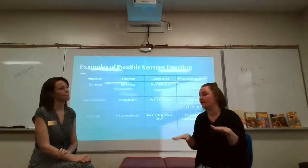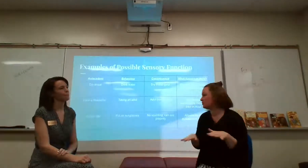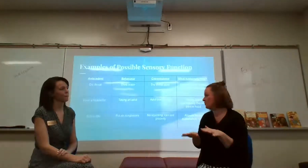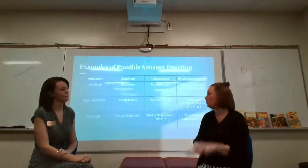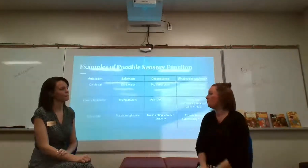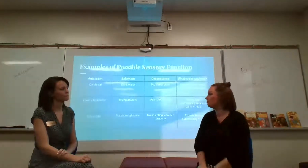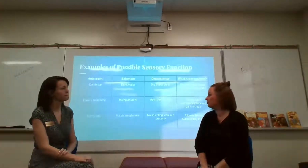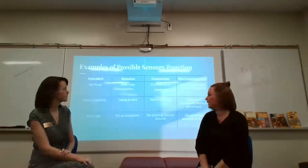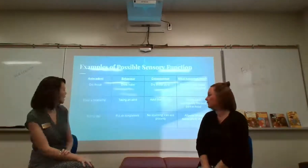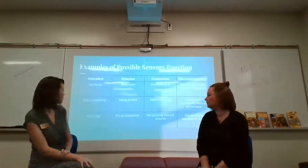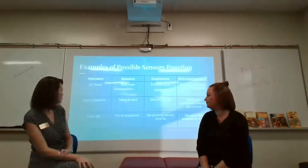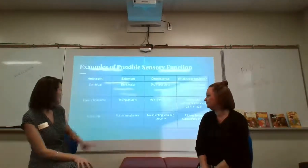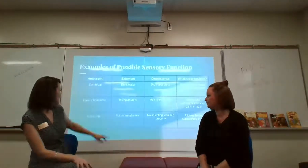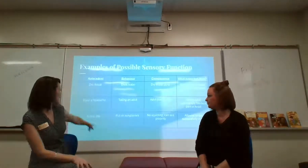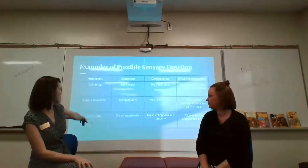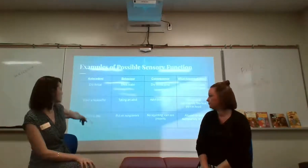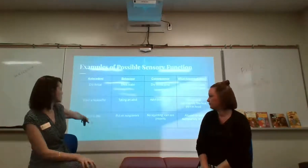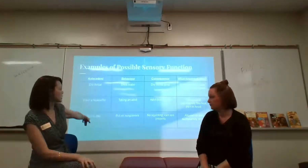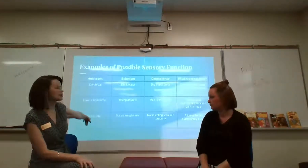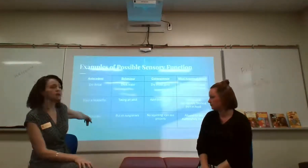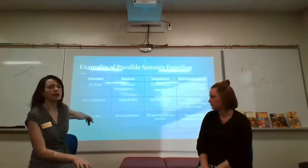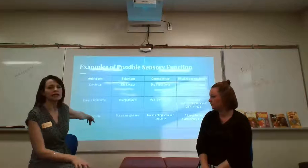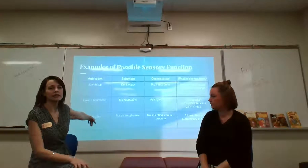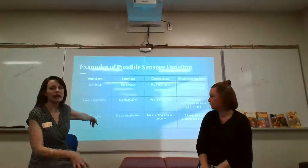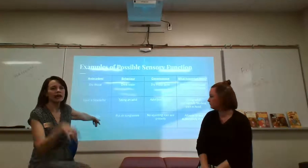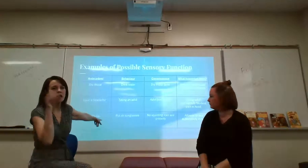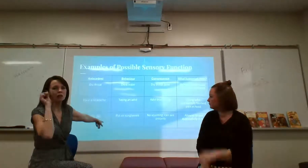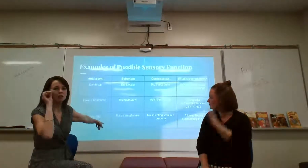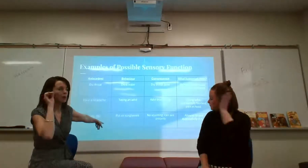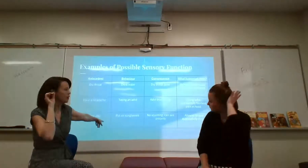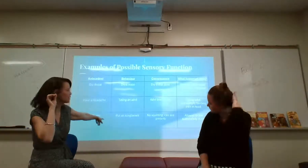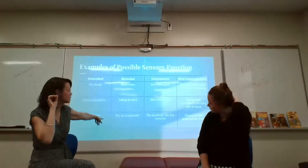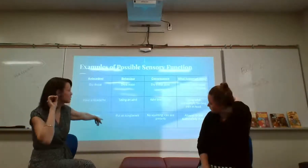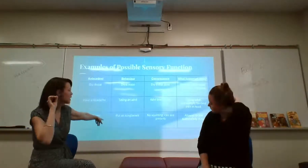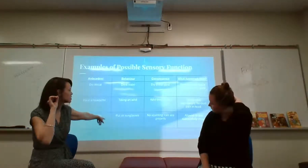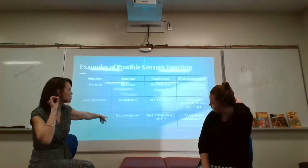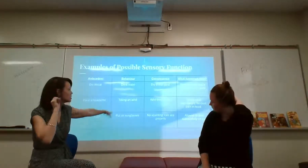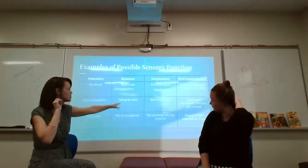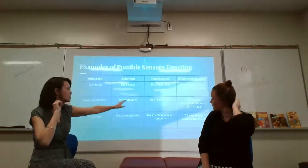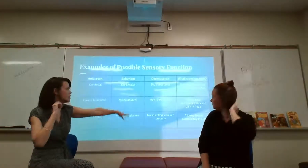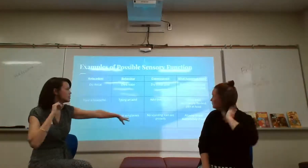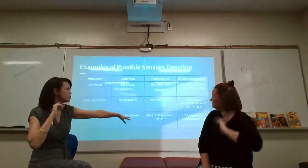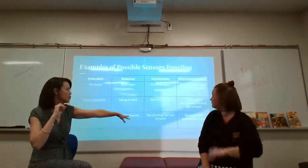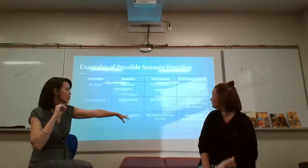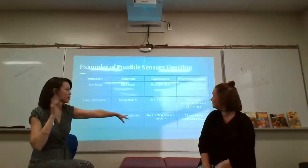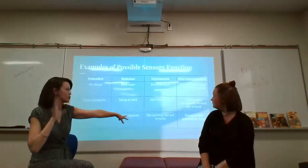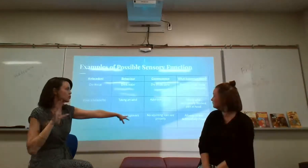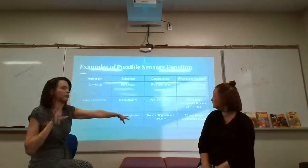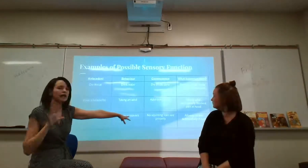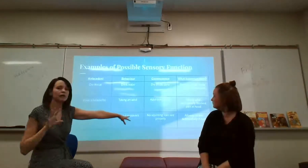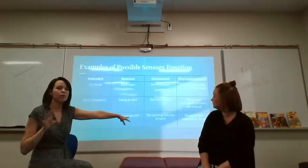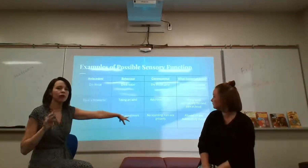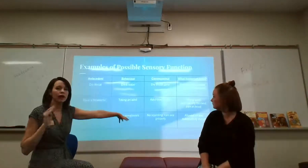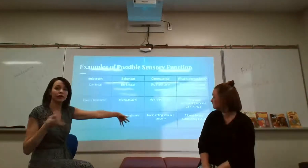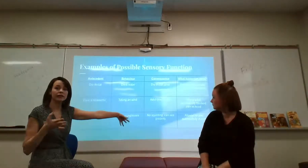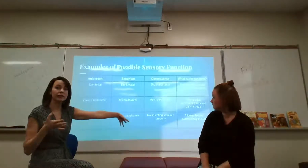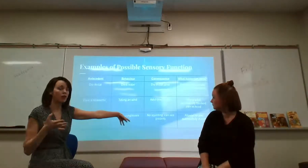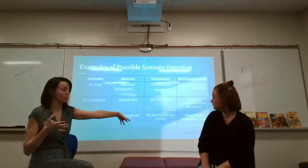sensory alone. Yeah. And then, so say it's a sunny day, I put on my sunglasses, so I'm not squinting anymore and I can see